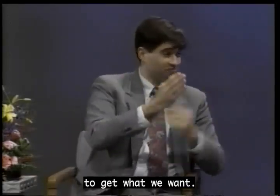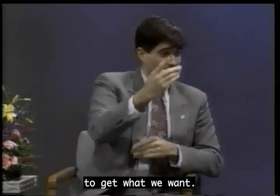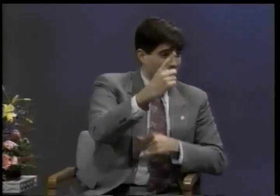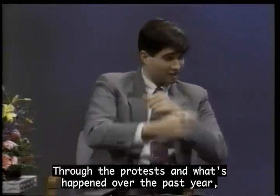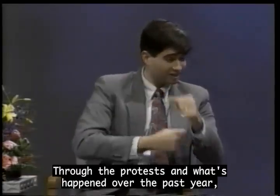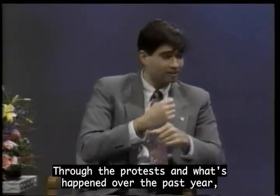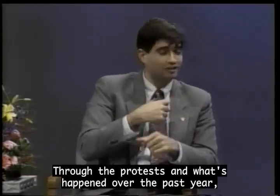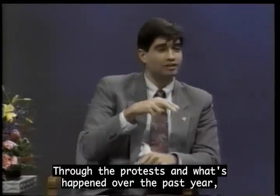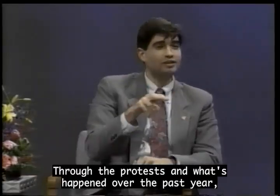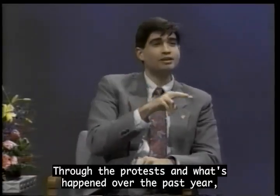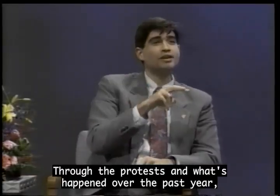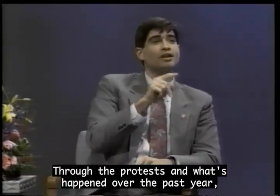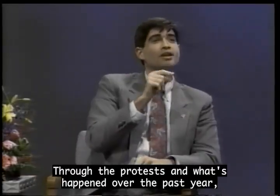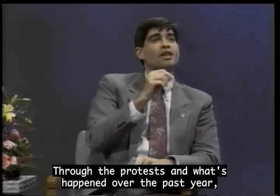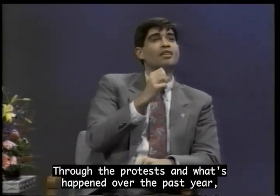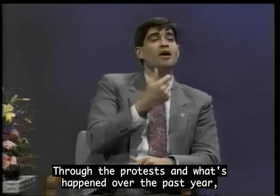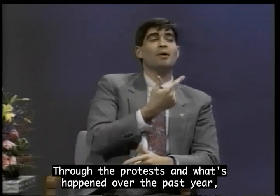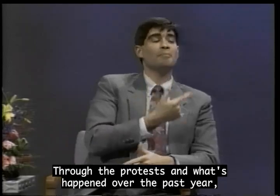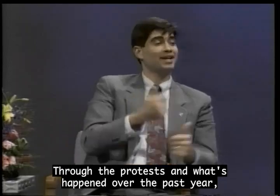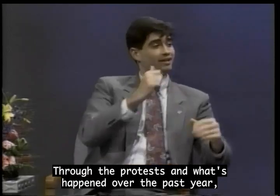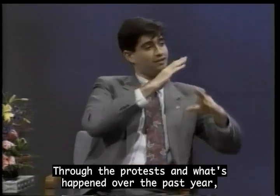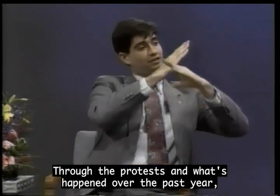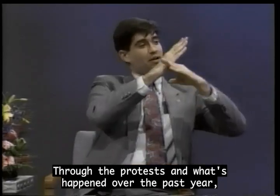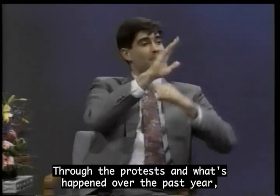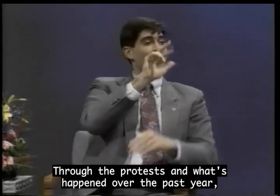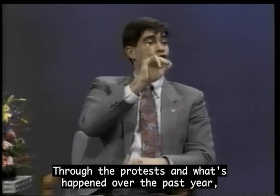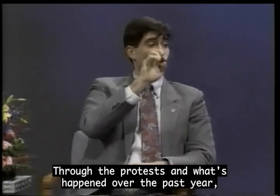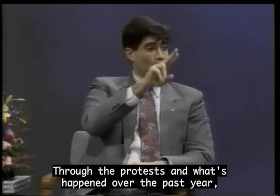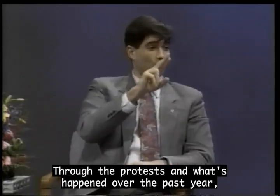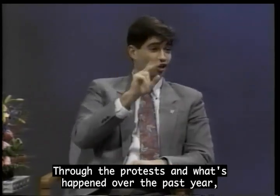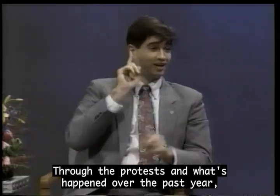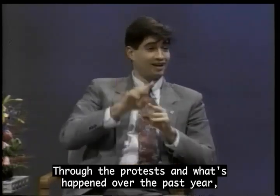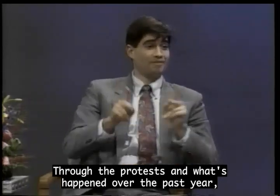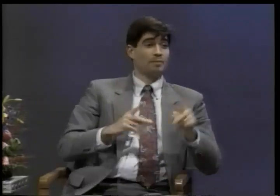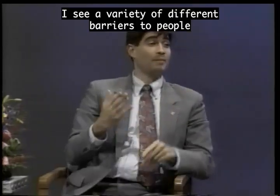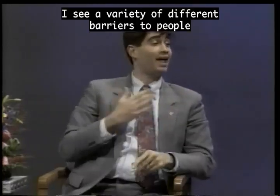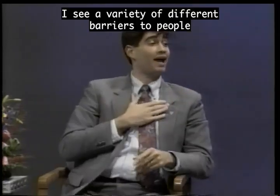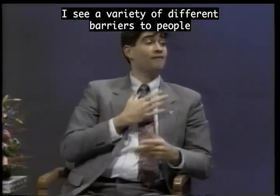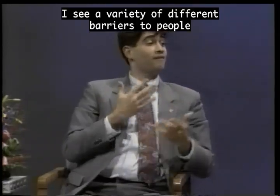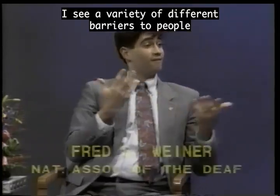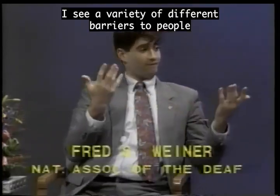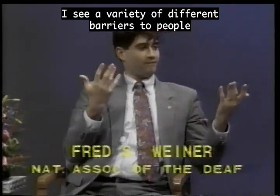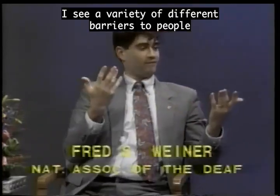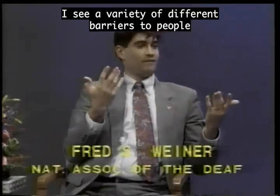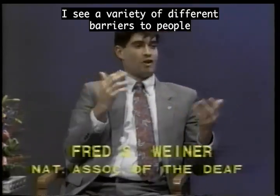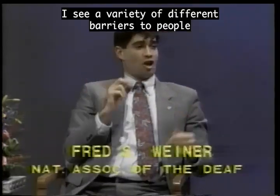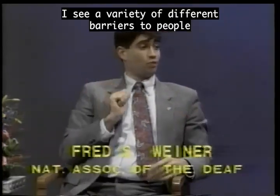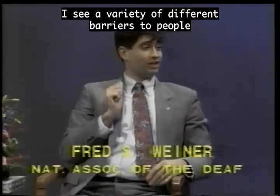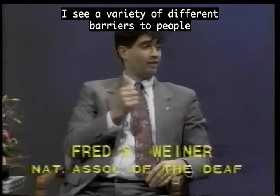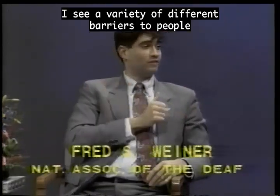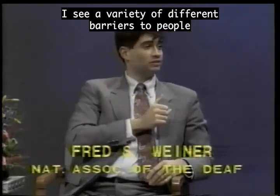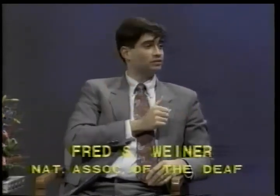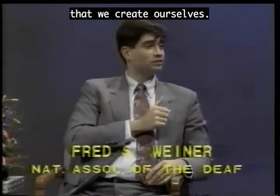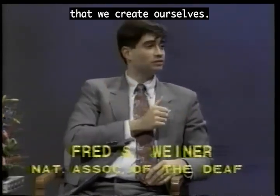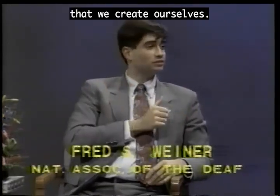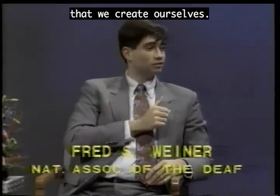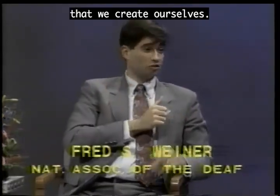protests and what's happened over the past year, I see a variety of different barriers to people that we create